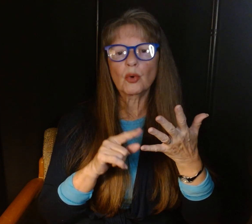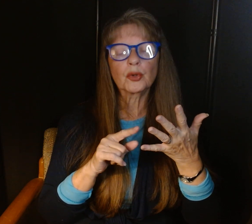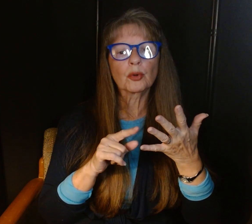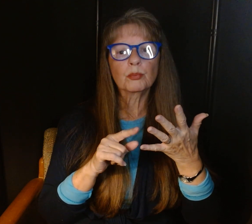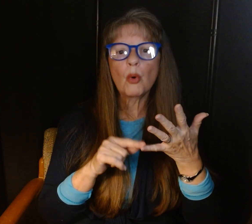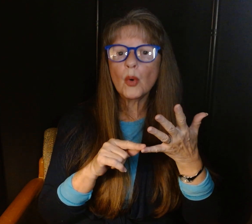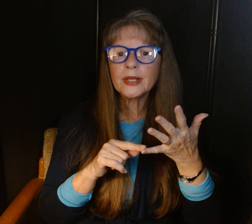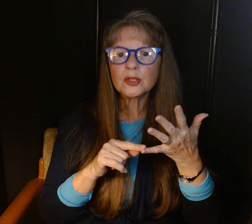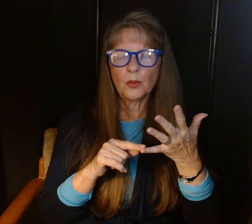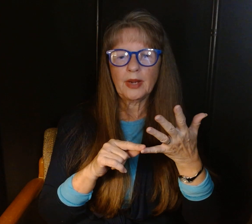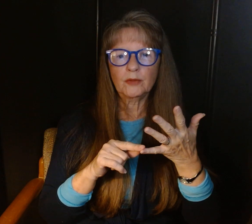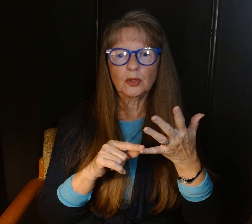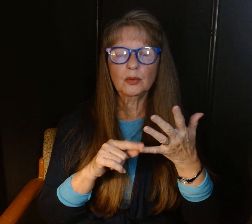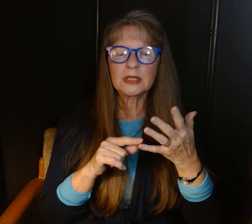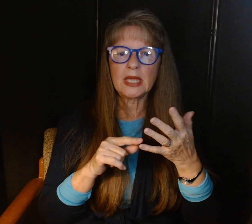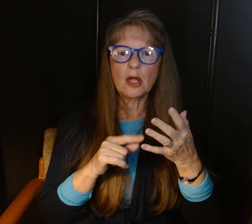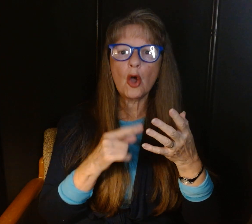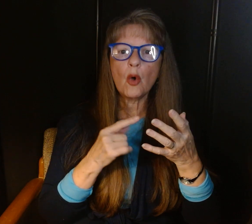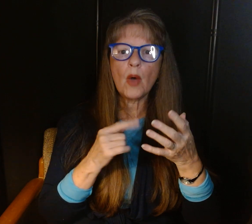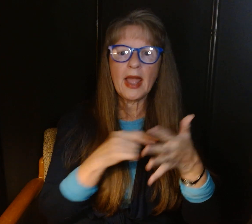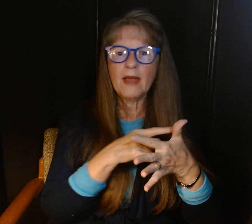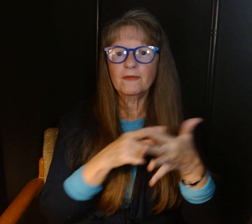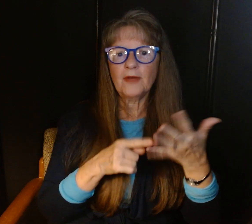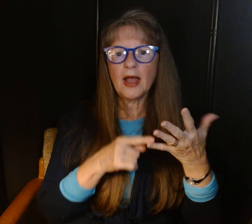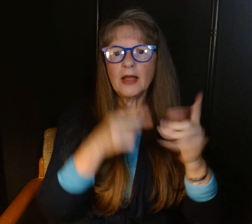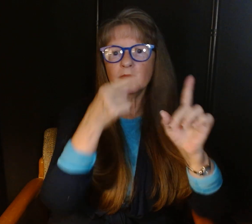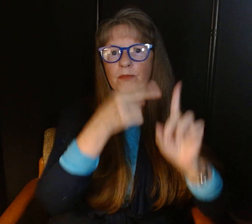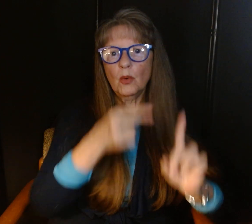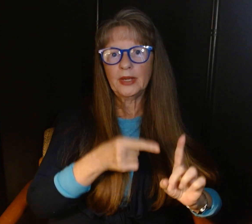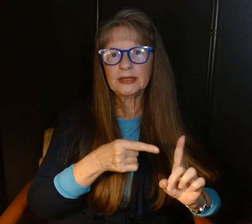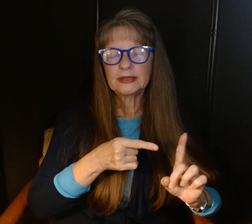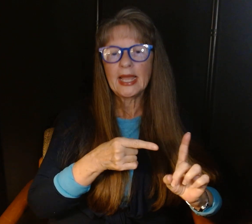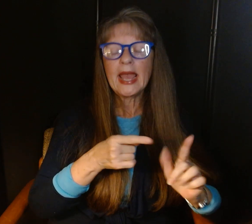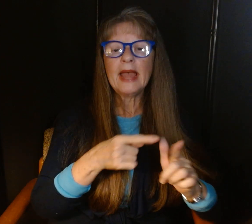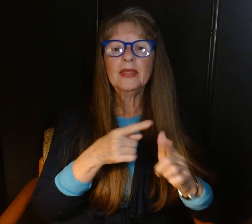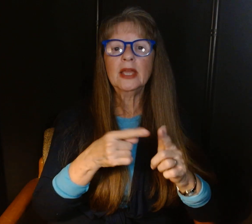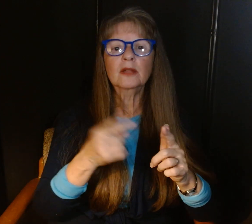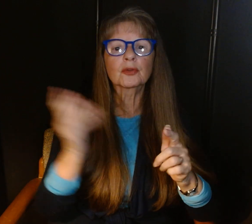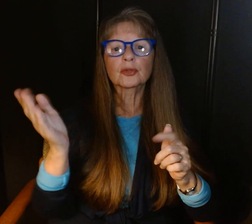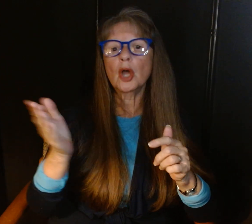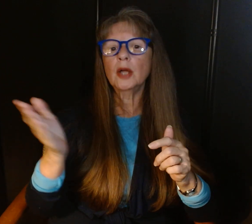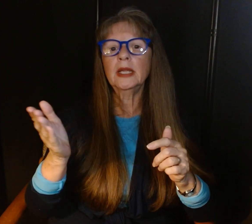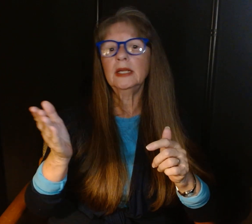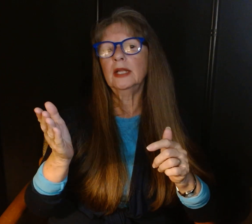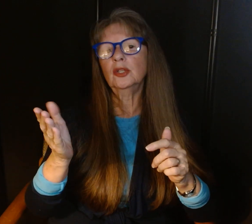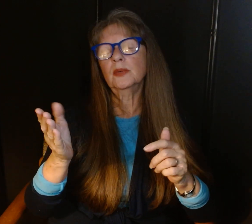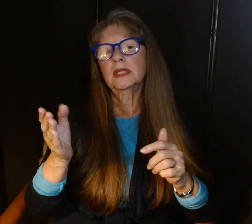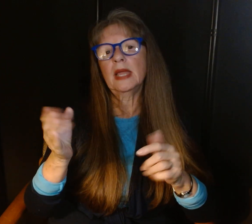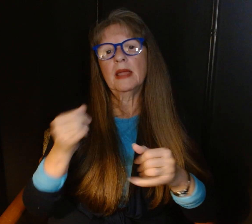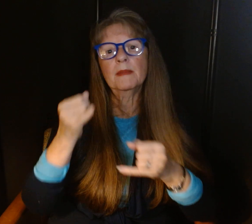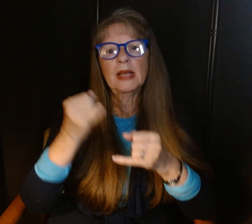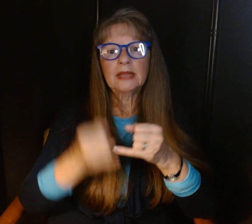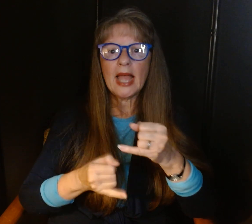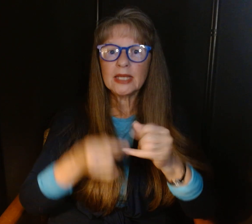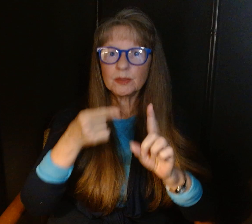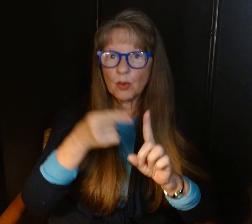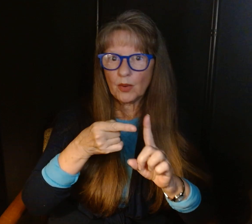your points or whatever. You could say, oh, I have 5 points. And then if you're talking and you would say, and my last point